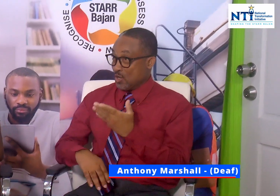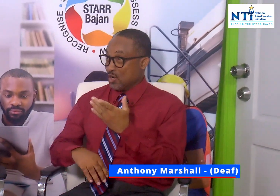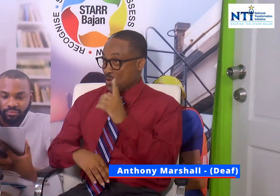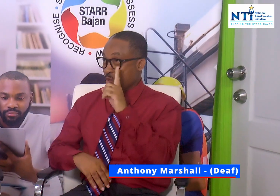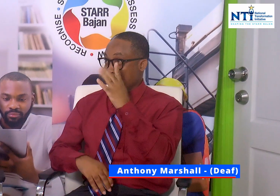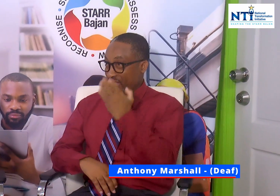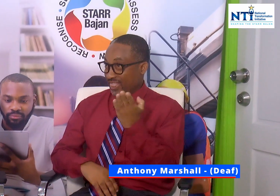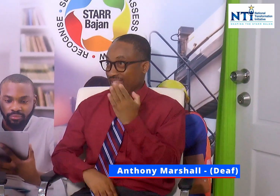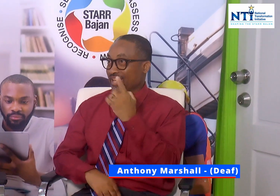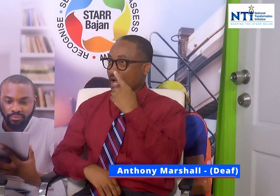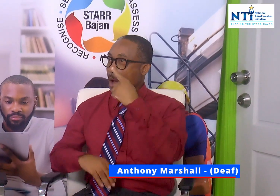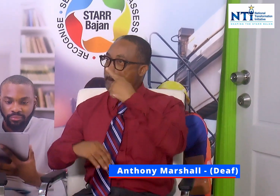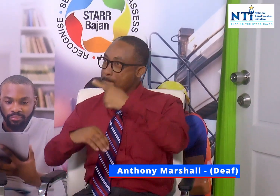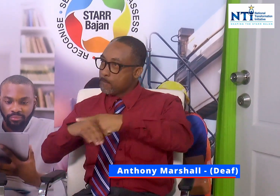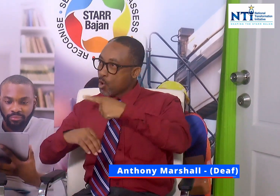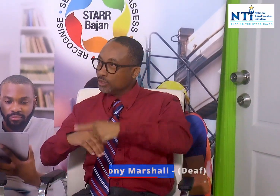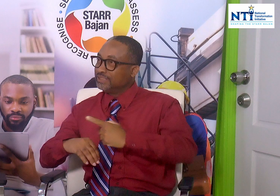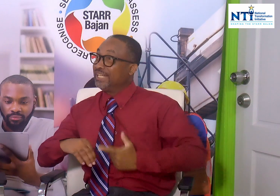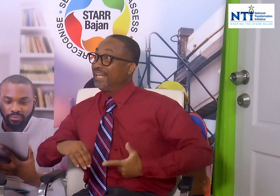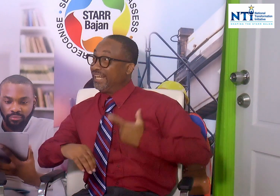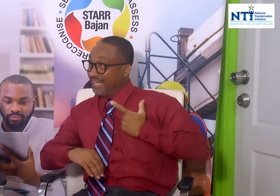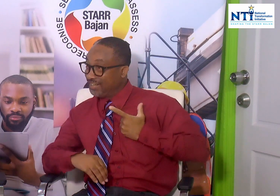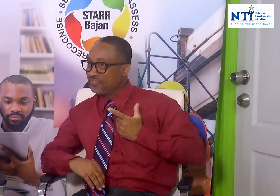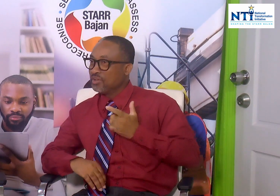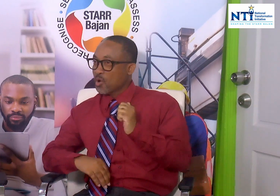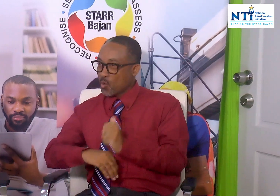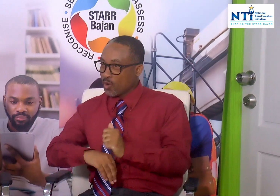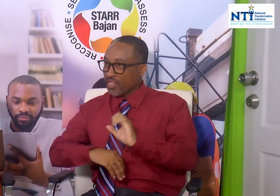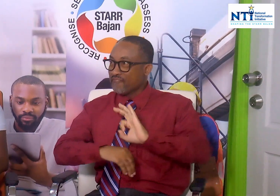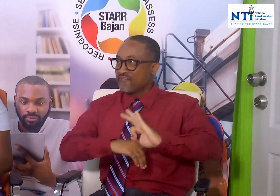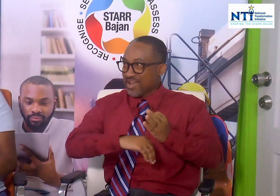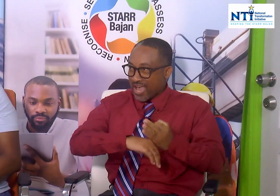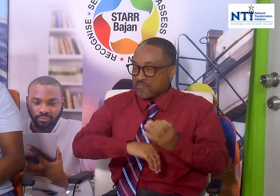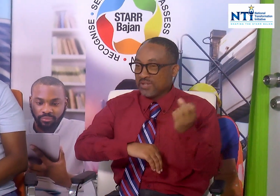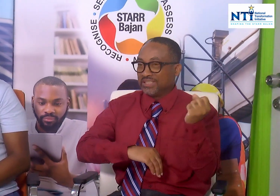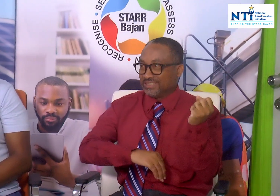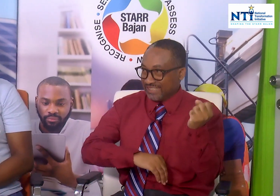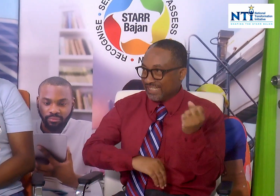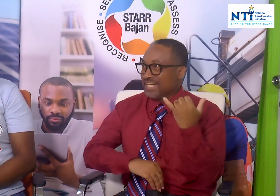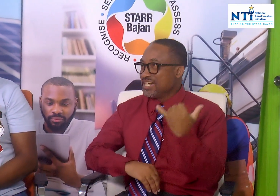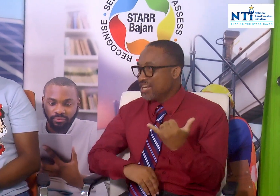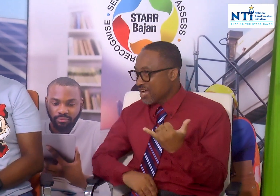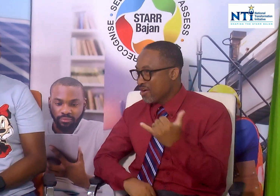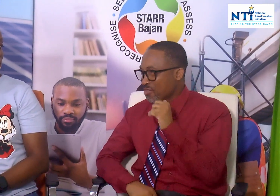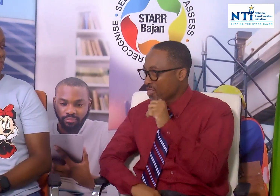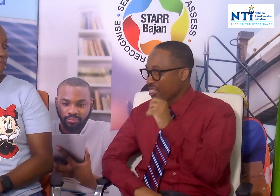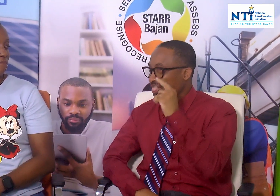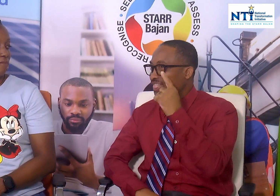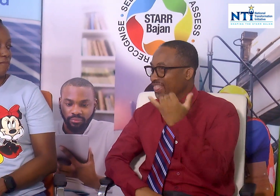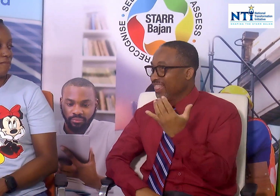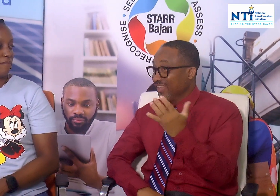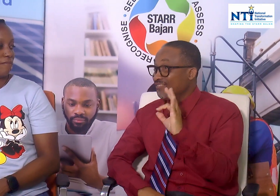Okay. One good positive thing that happened in life.